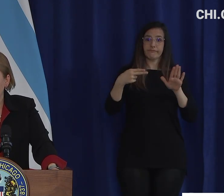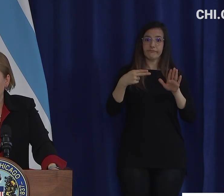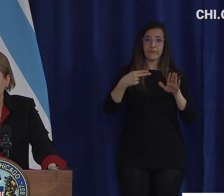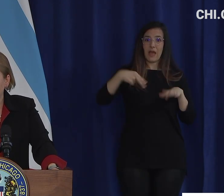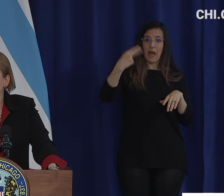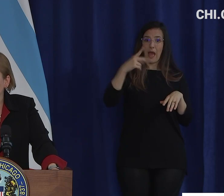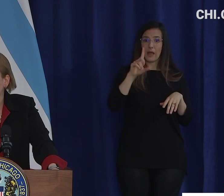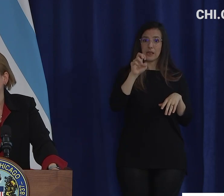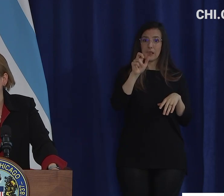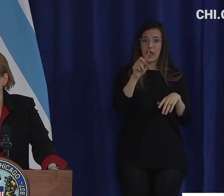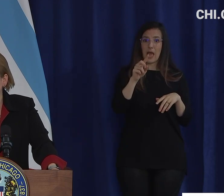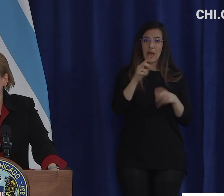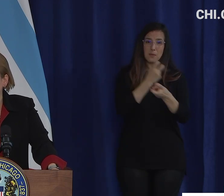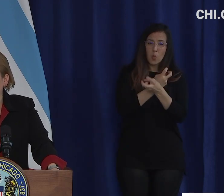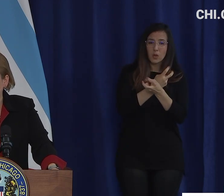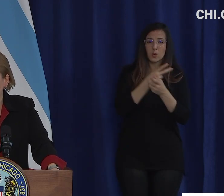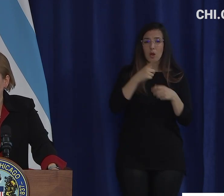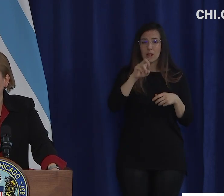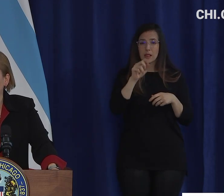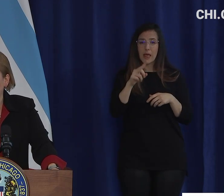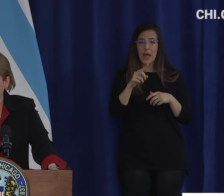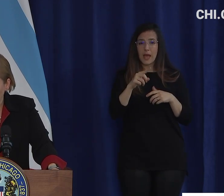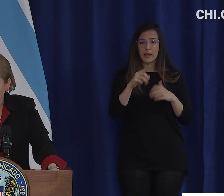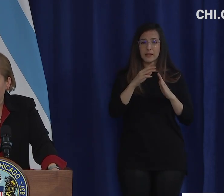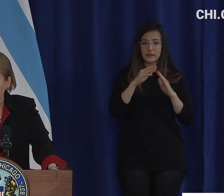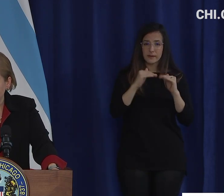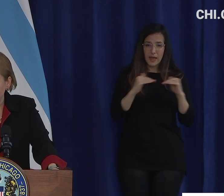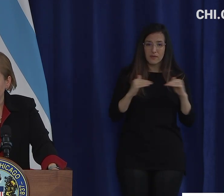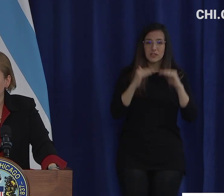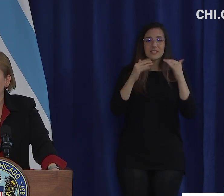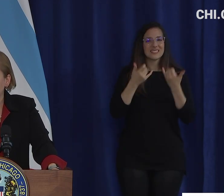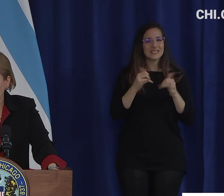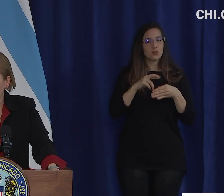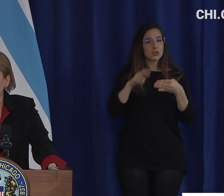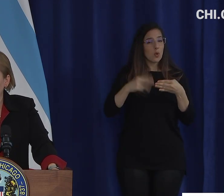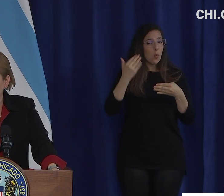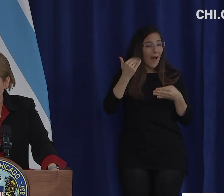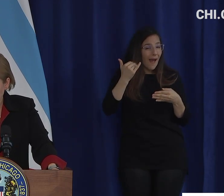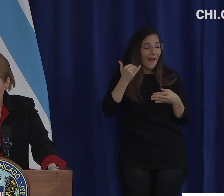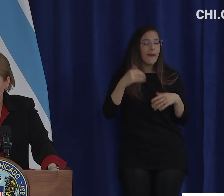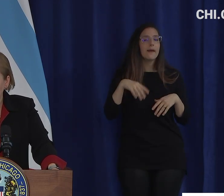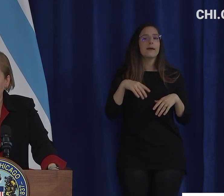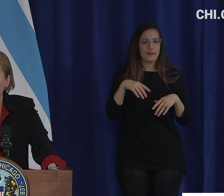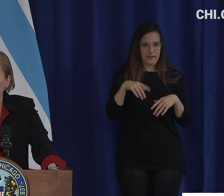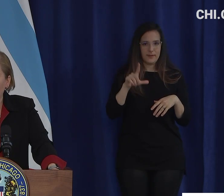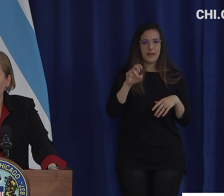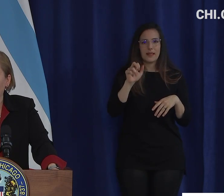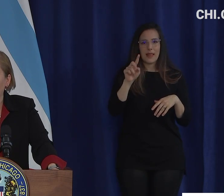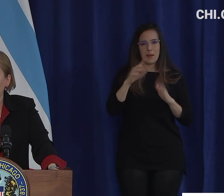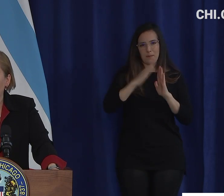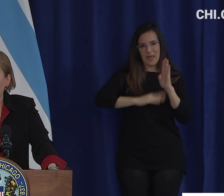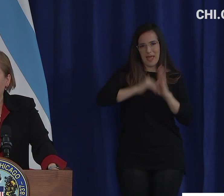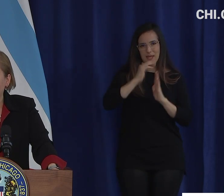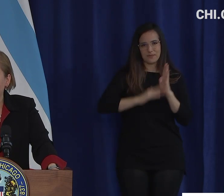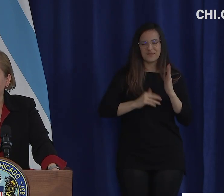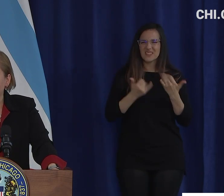Chicago still as a result of lead-based paint. We have a lot of old housing stock in Chicago, and